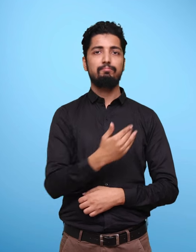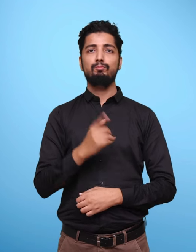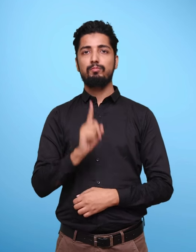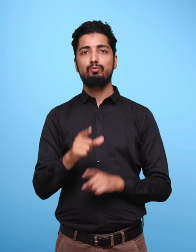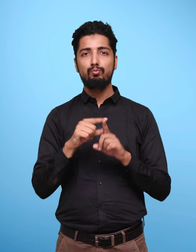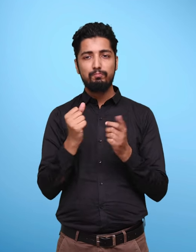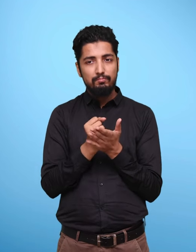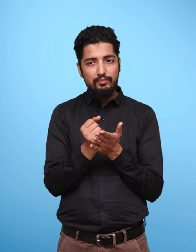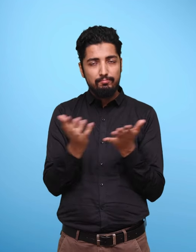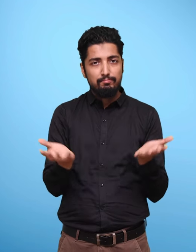speak.